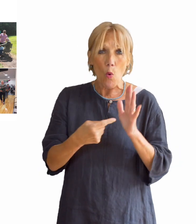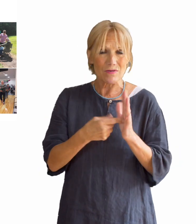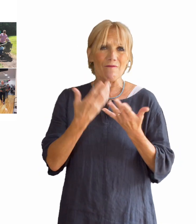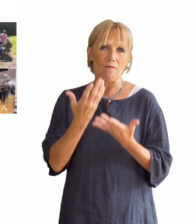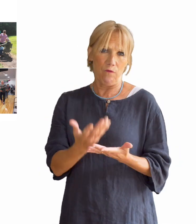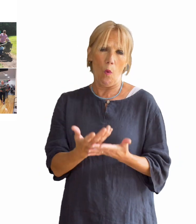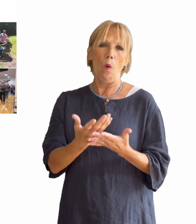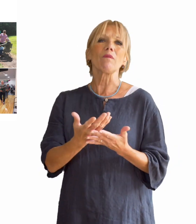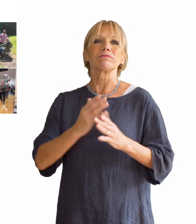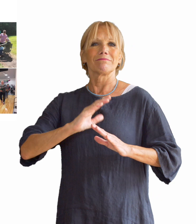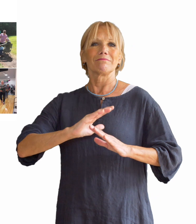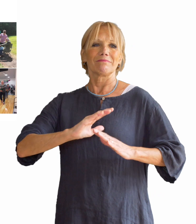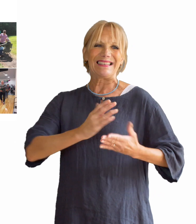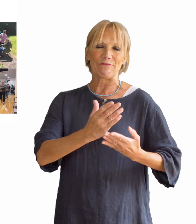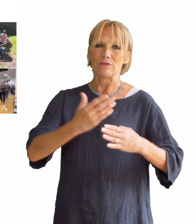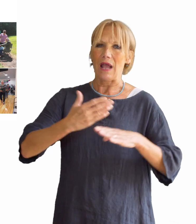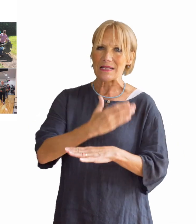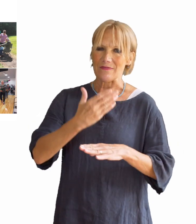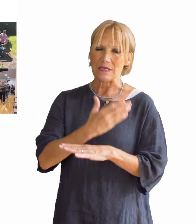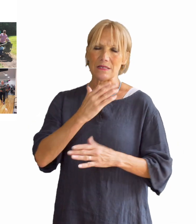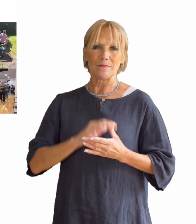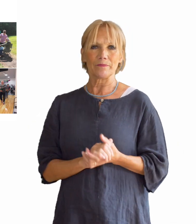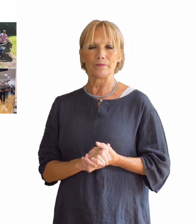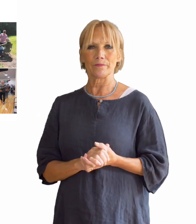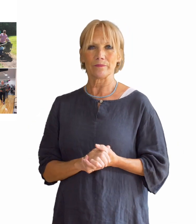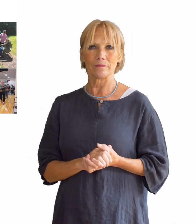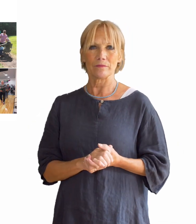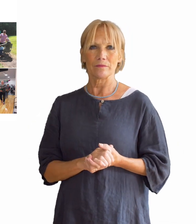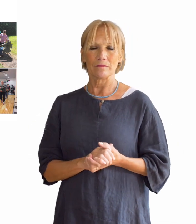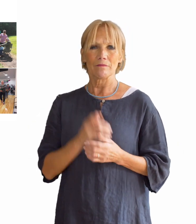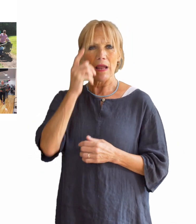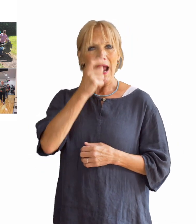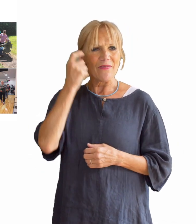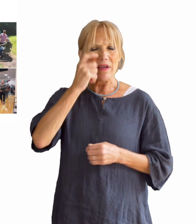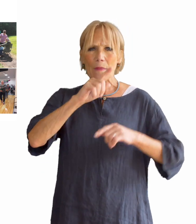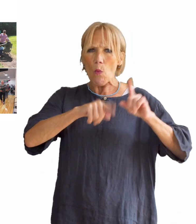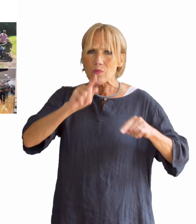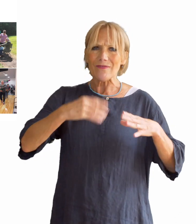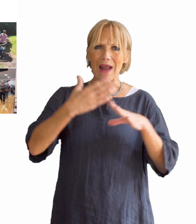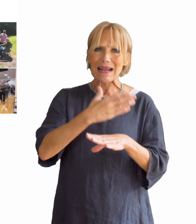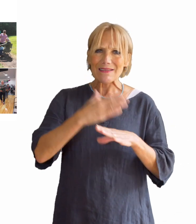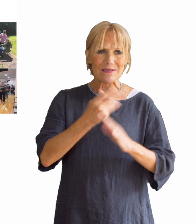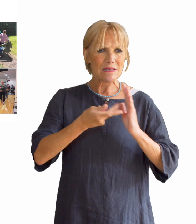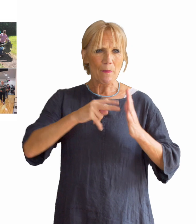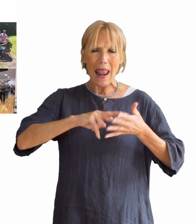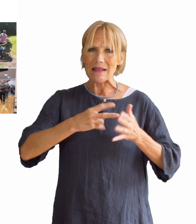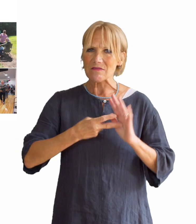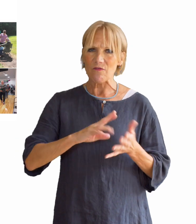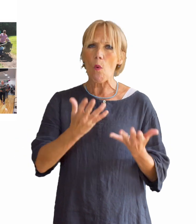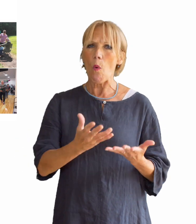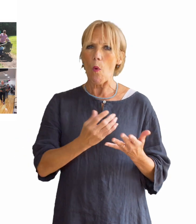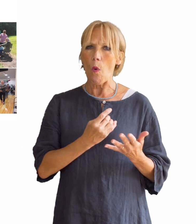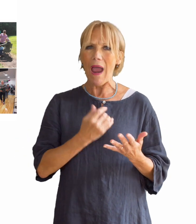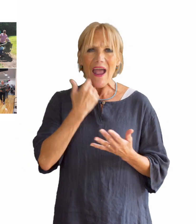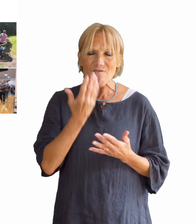sessions. Allow for a high degree of flexibility regarding the activities and plans for any given day. This means that changes